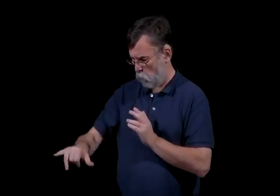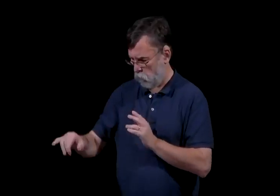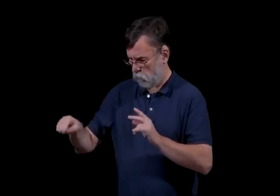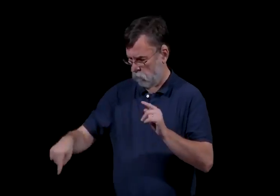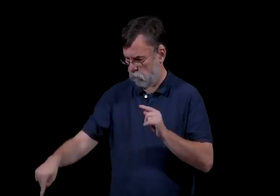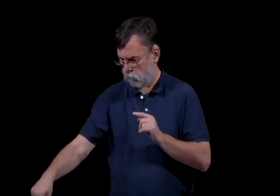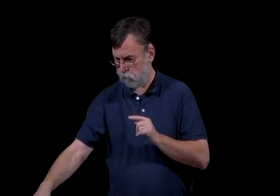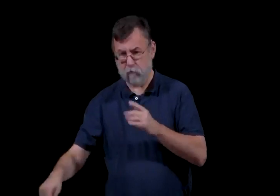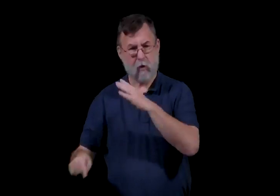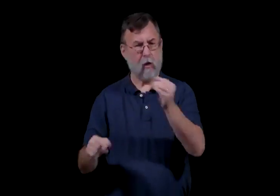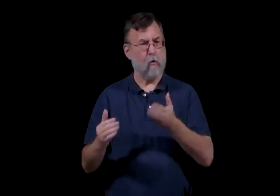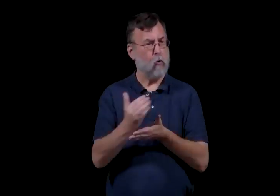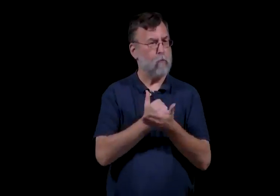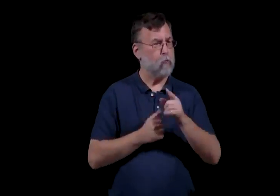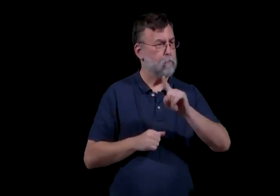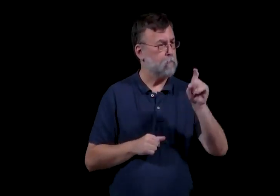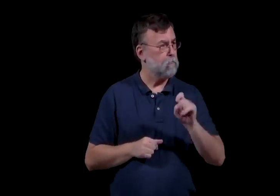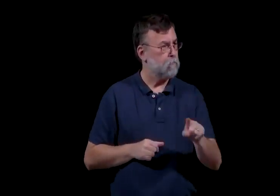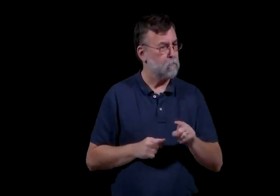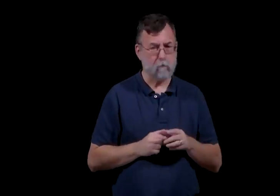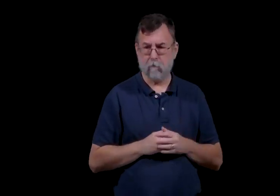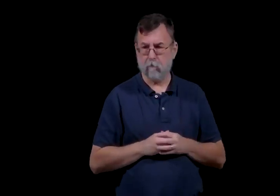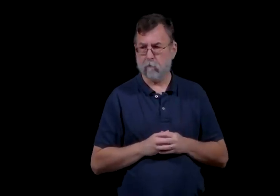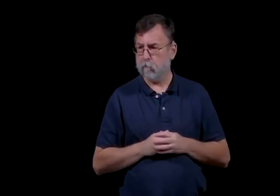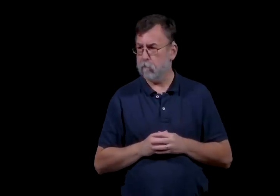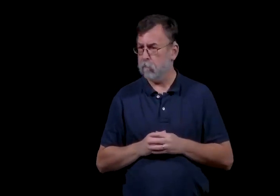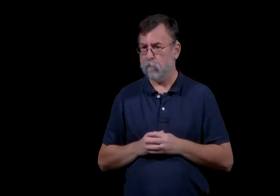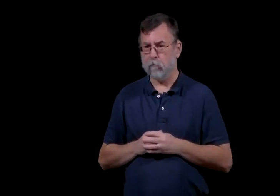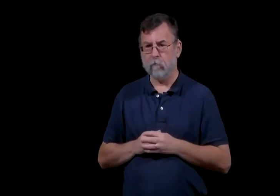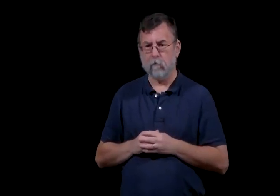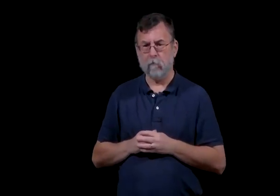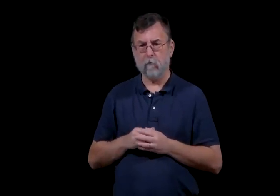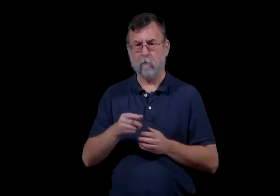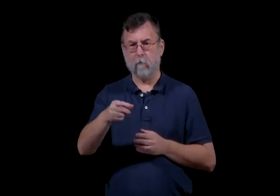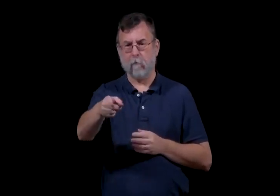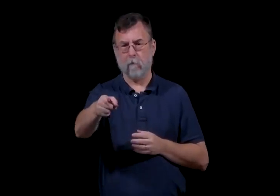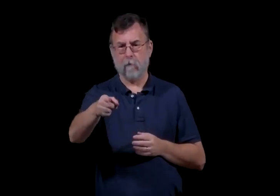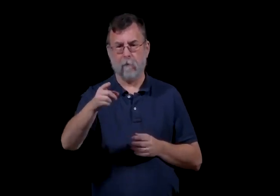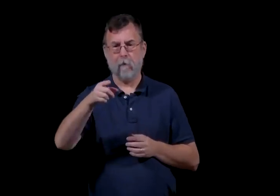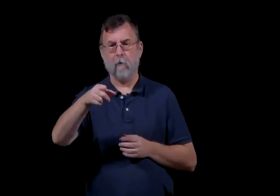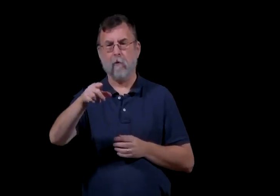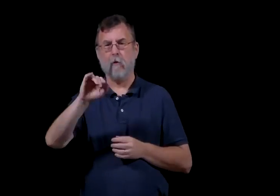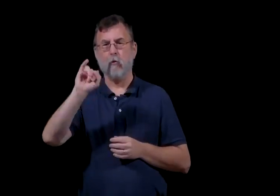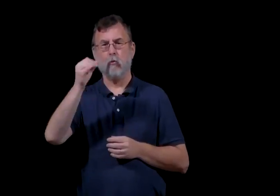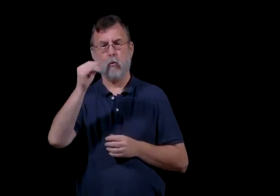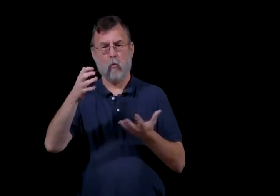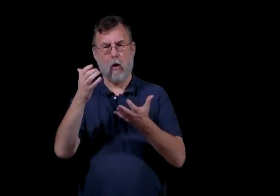announcement about PDC and the prayer, and that we pray for people.